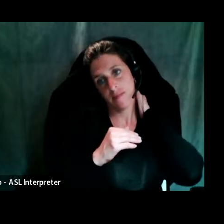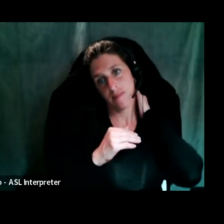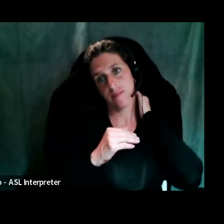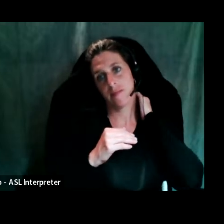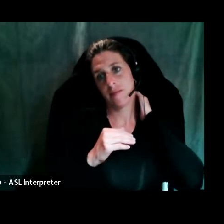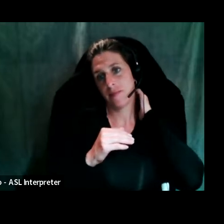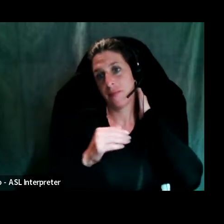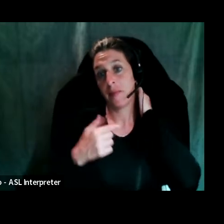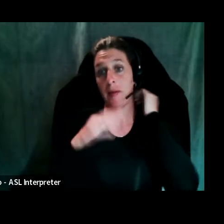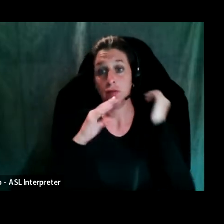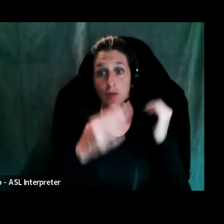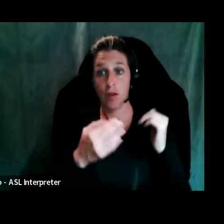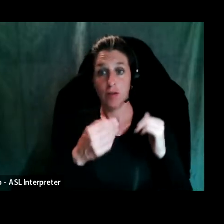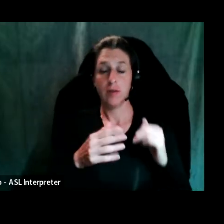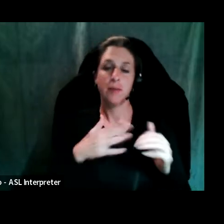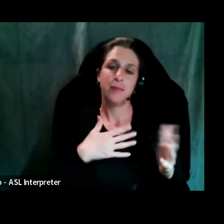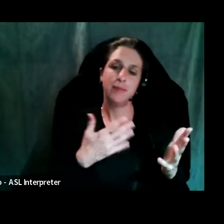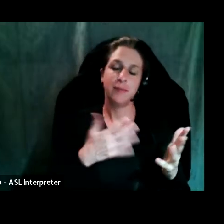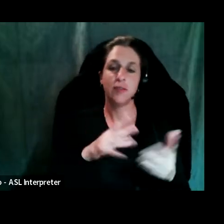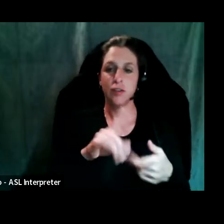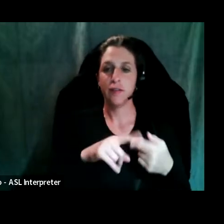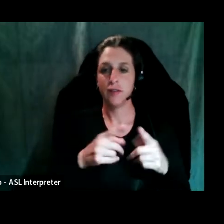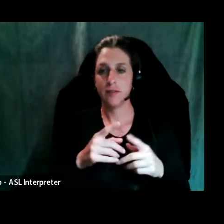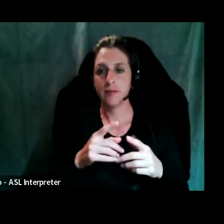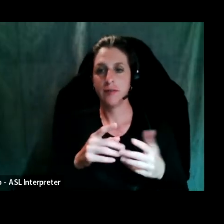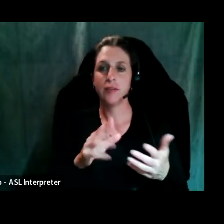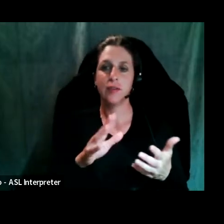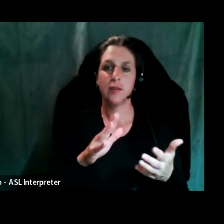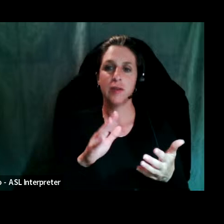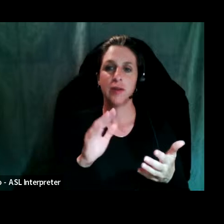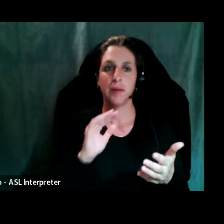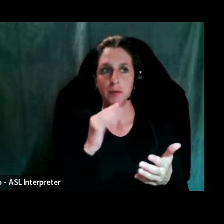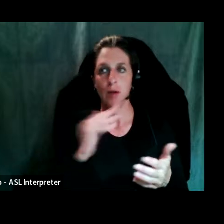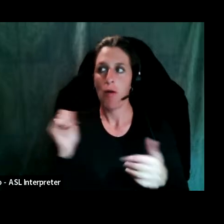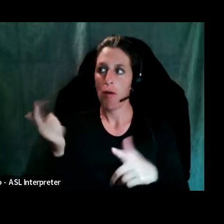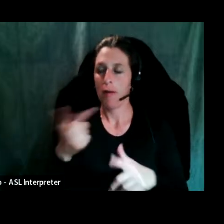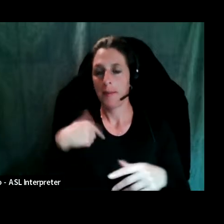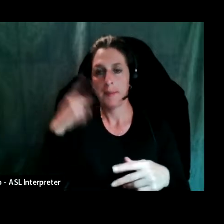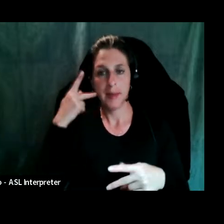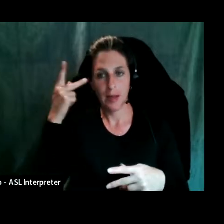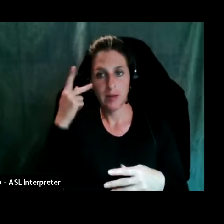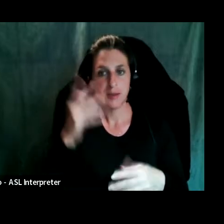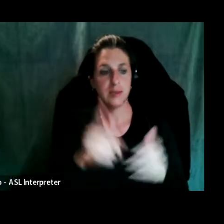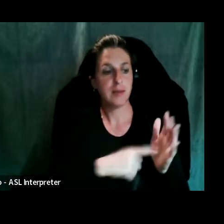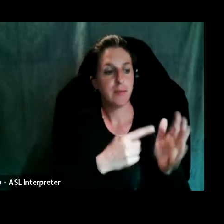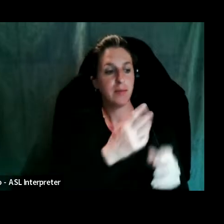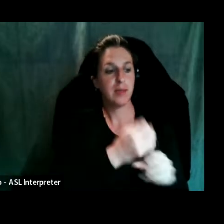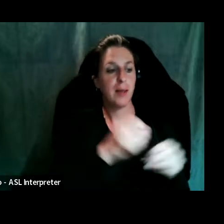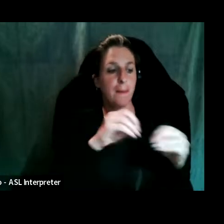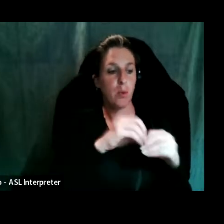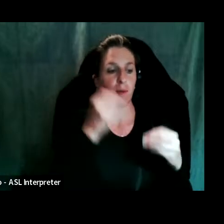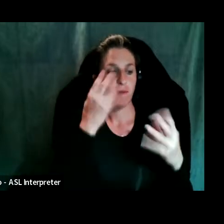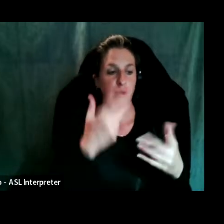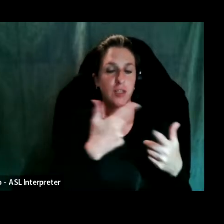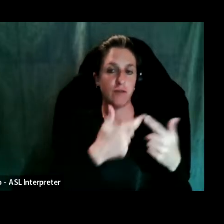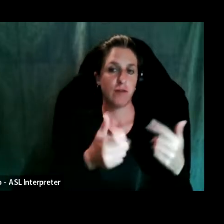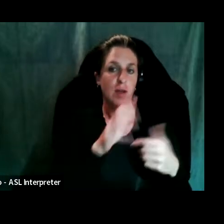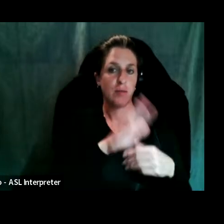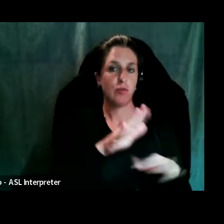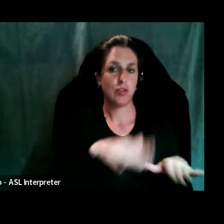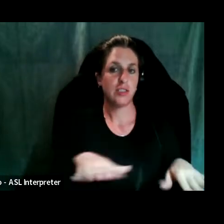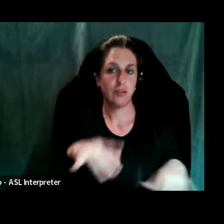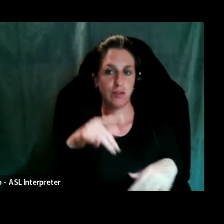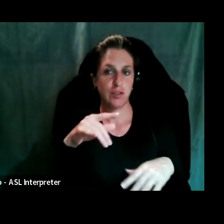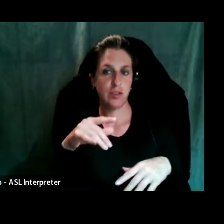there because her friends, my daughter, for all of our parents in here, sometimes you get more information from your children's friends. So that would